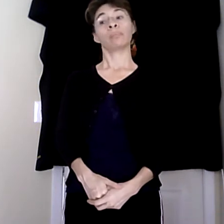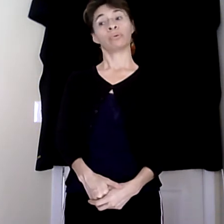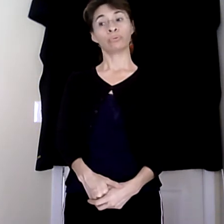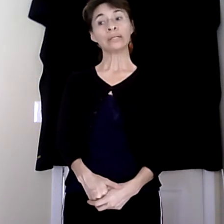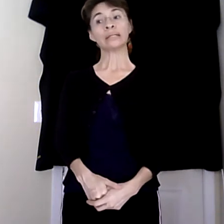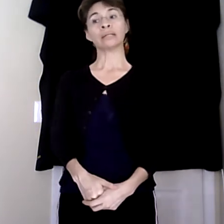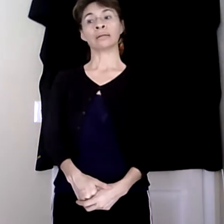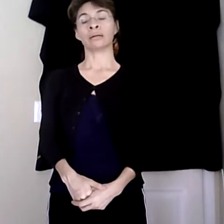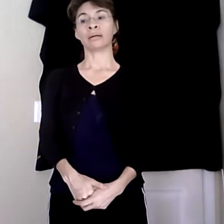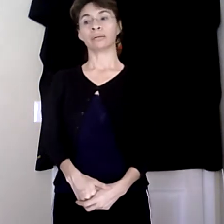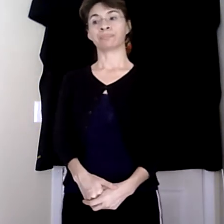yard.